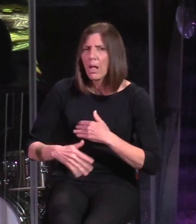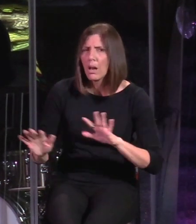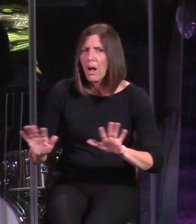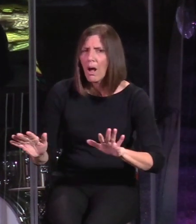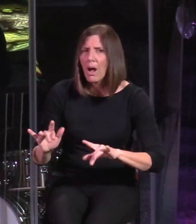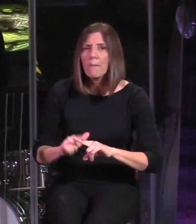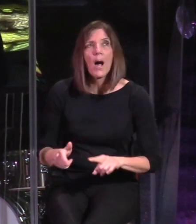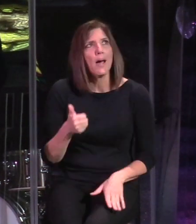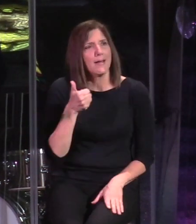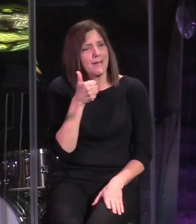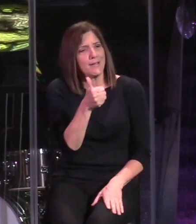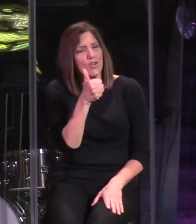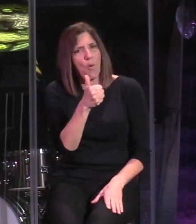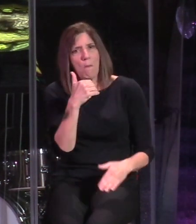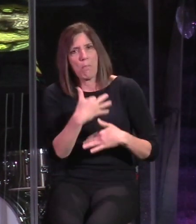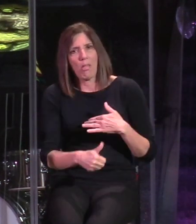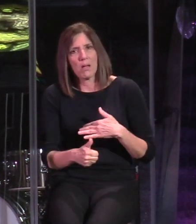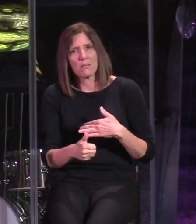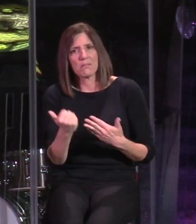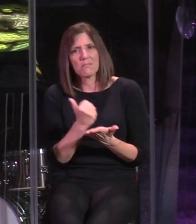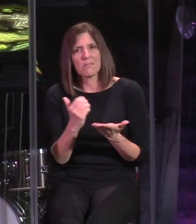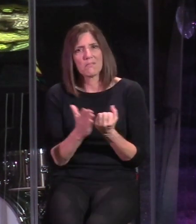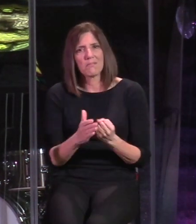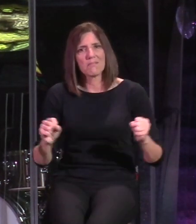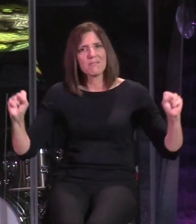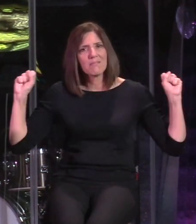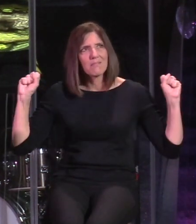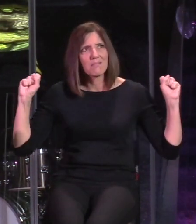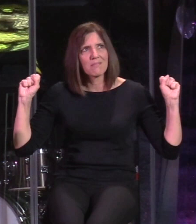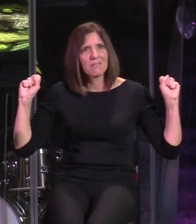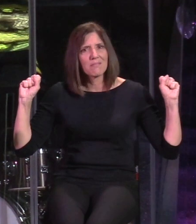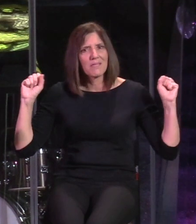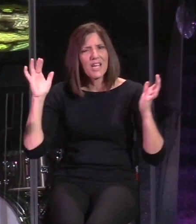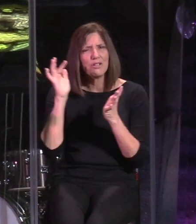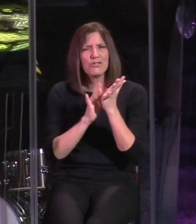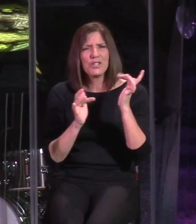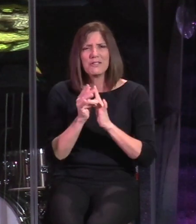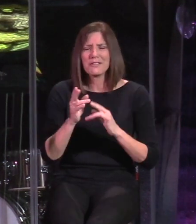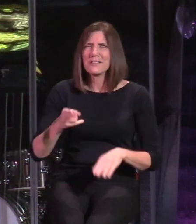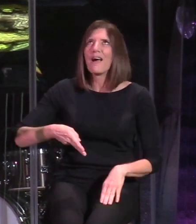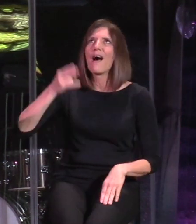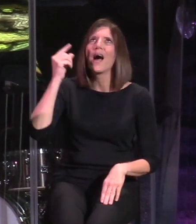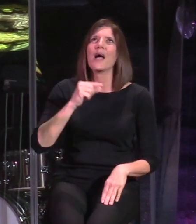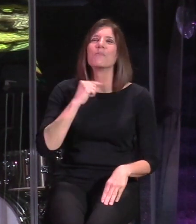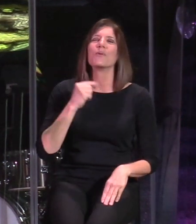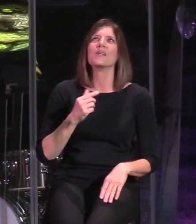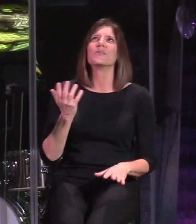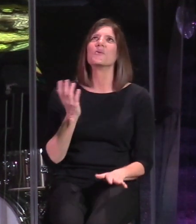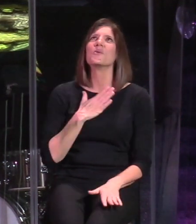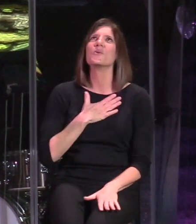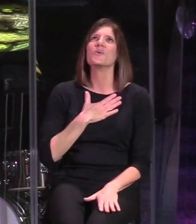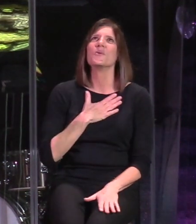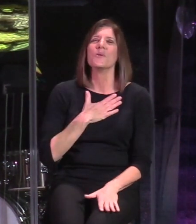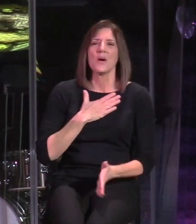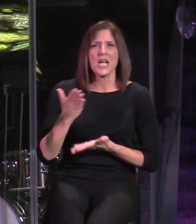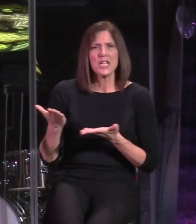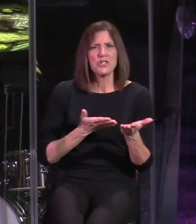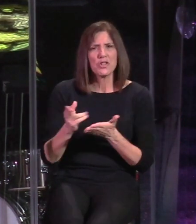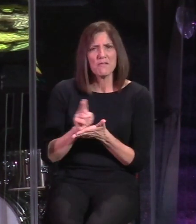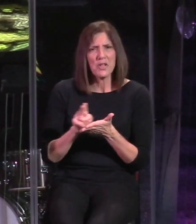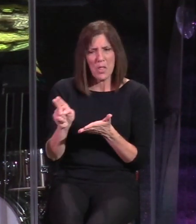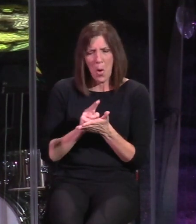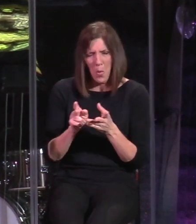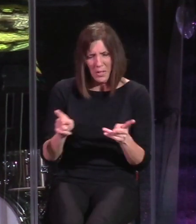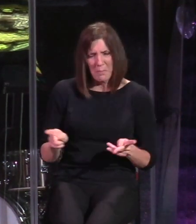by his own blood. He is a better high priest who serves in a better holy place and